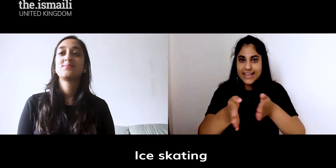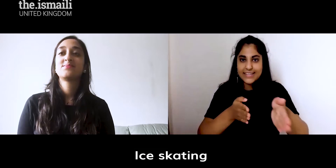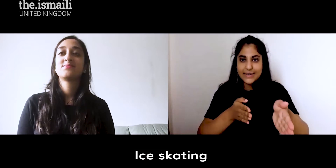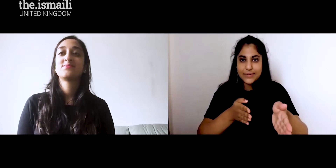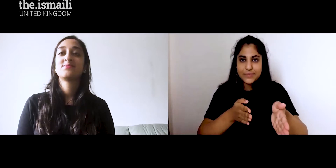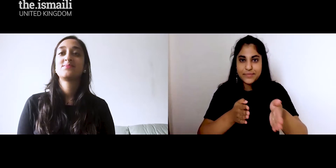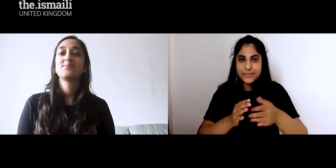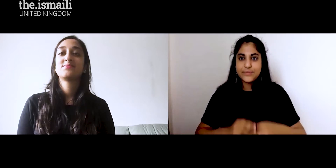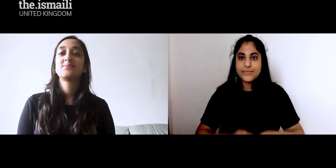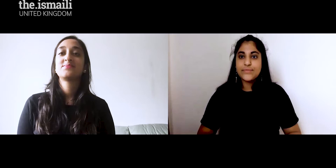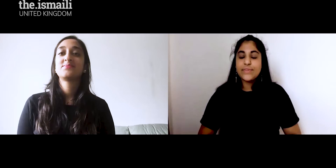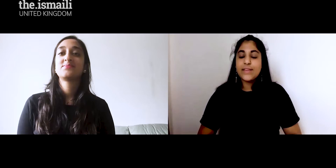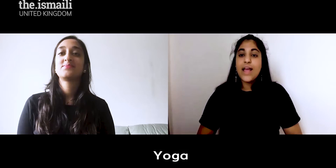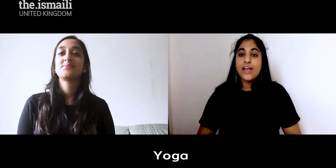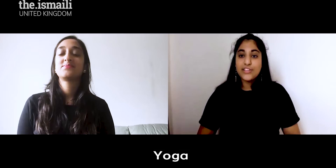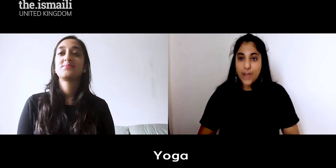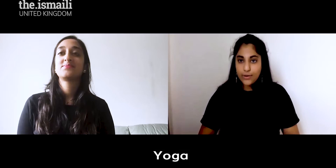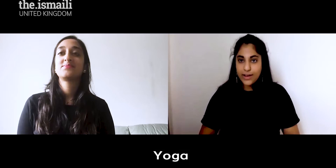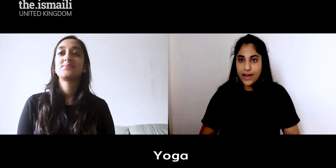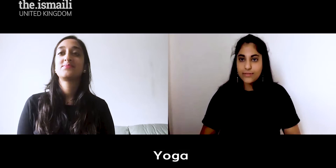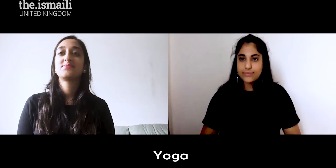skating. Yoga.